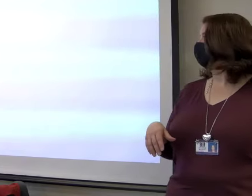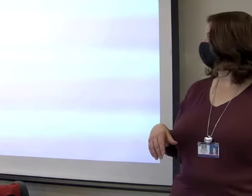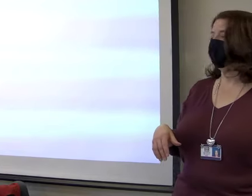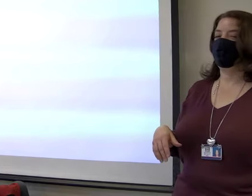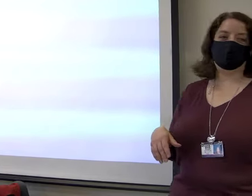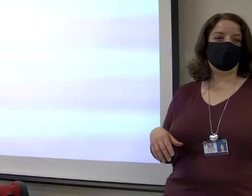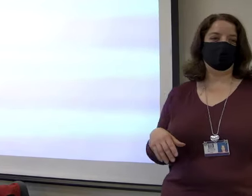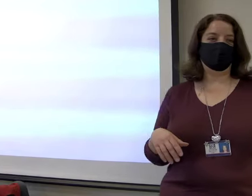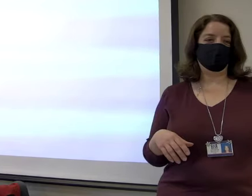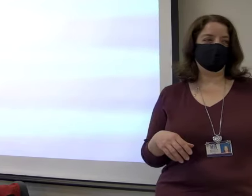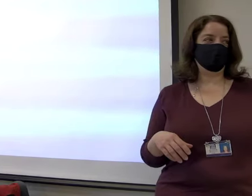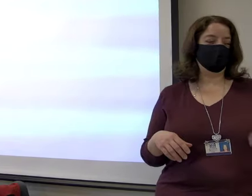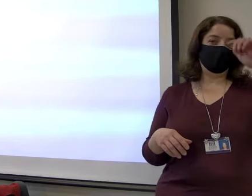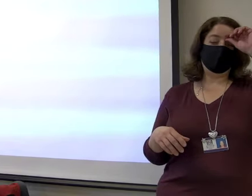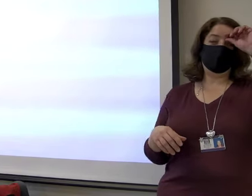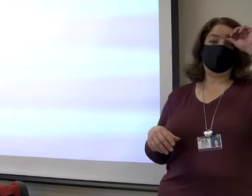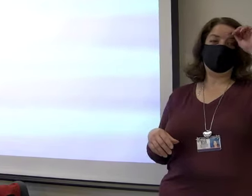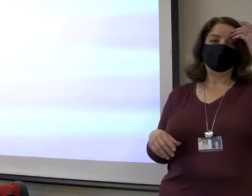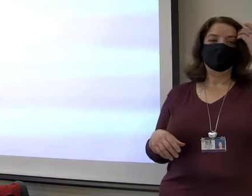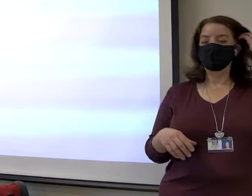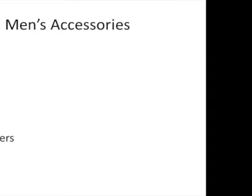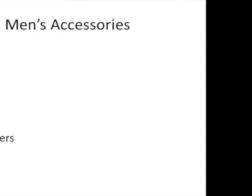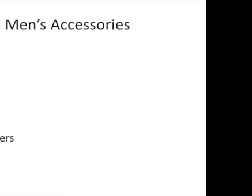Take a minute, practice through those signs.